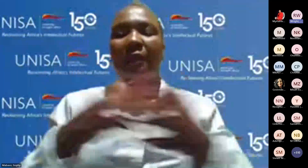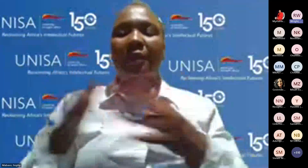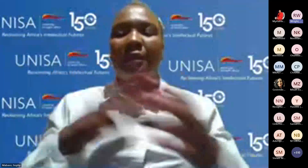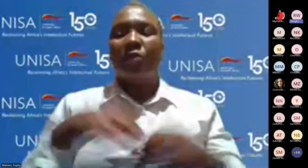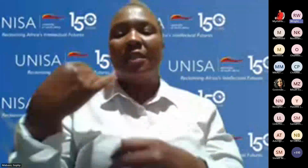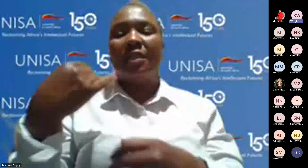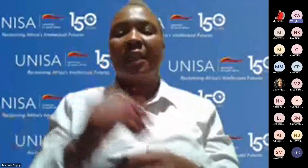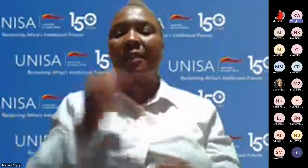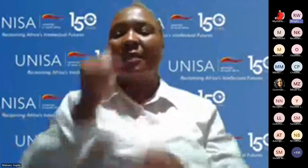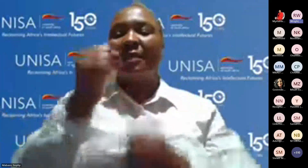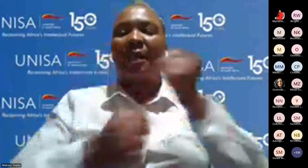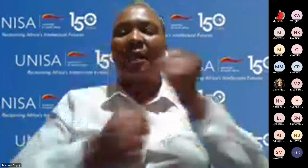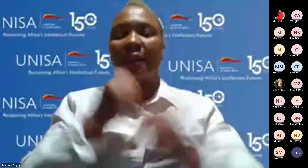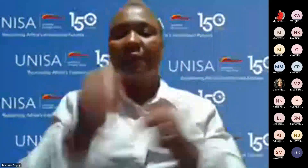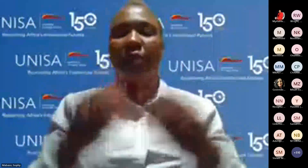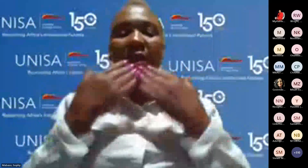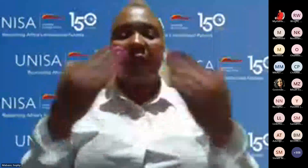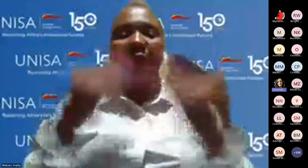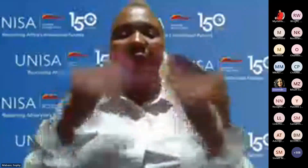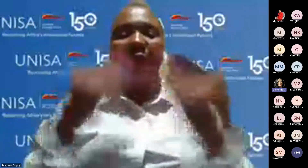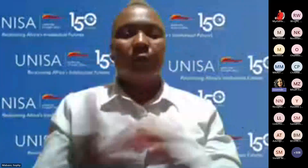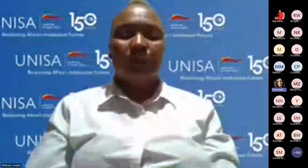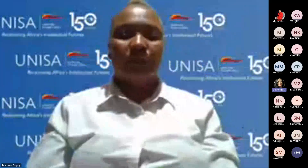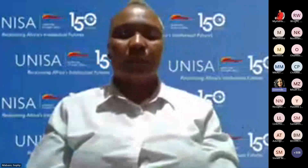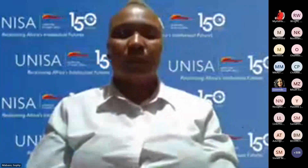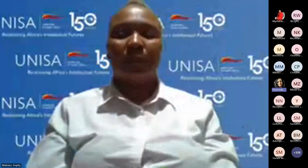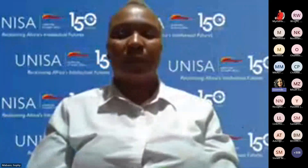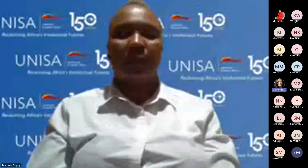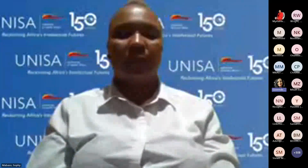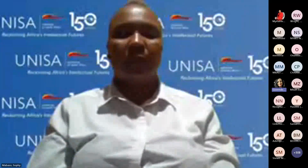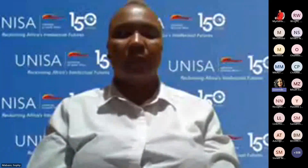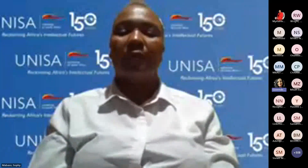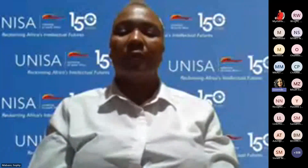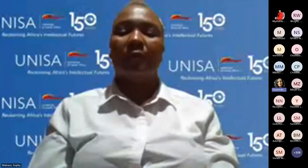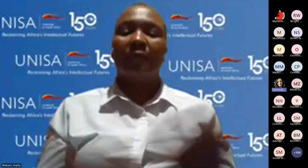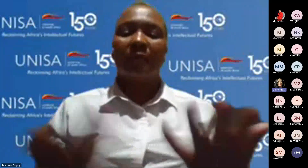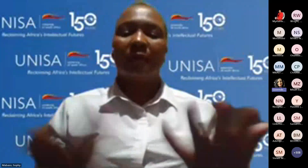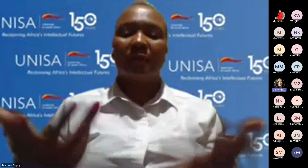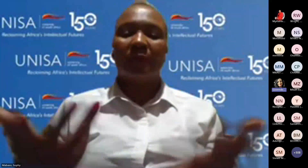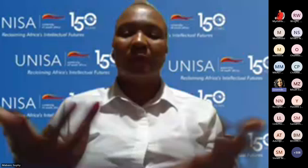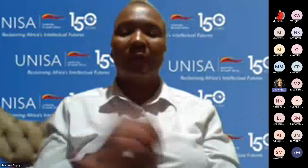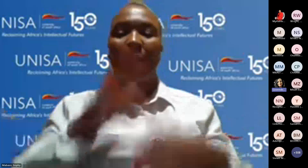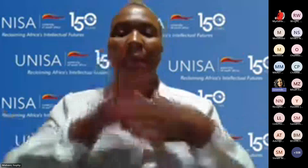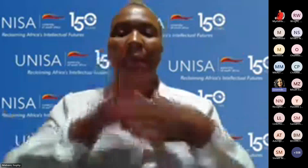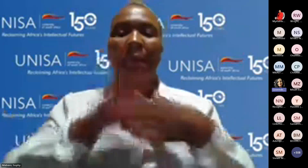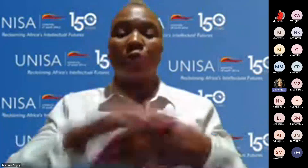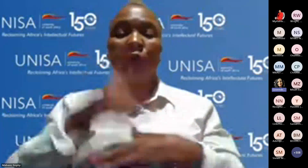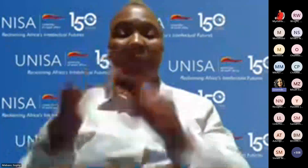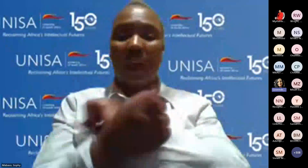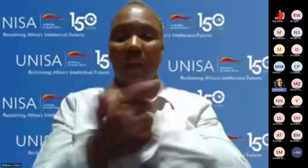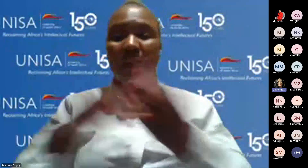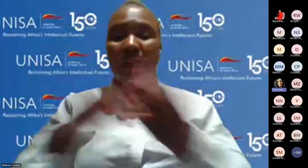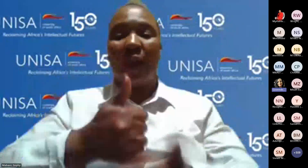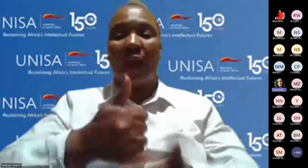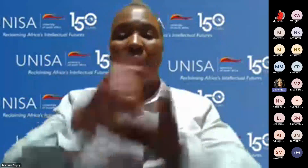with. Thanks, Alosh. Thank you, Richard. Colleagues, the purpose of these webinars is to help